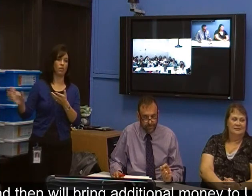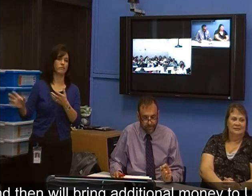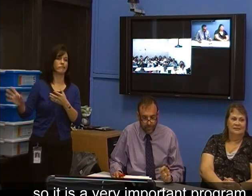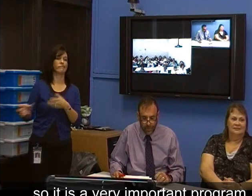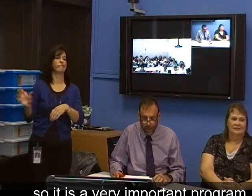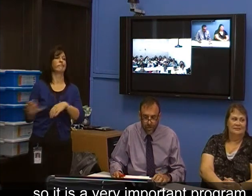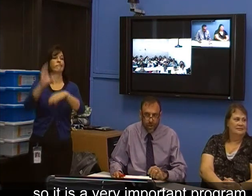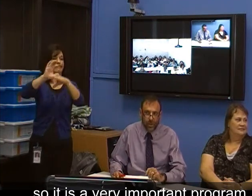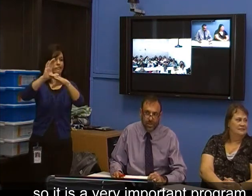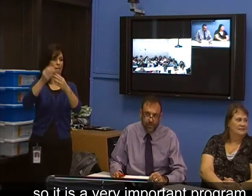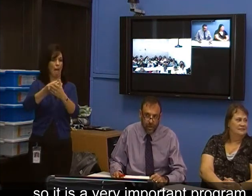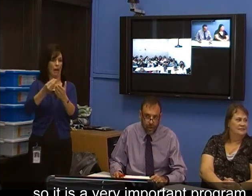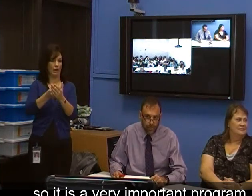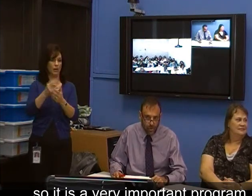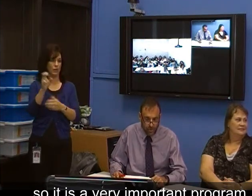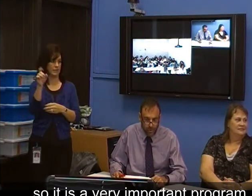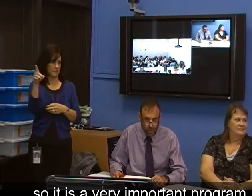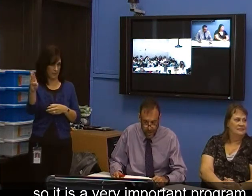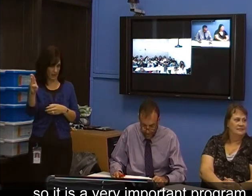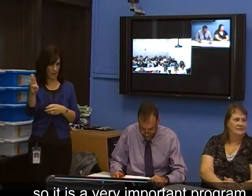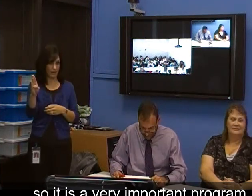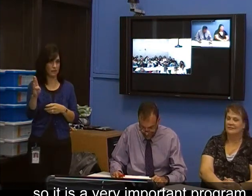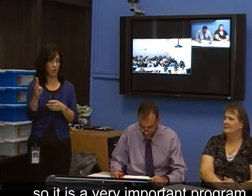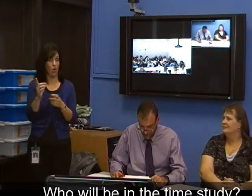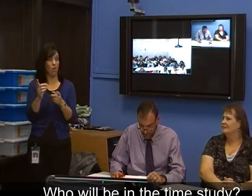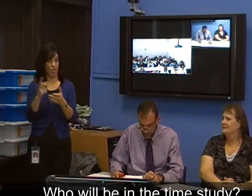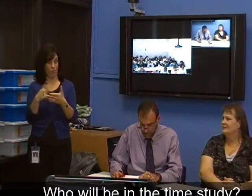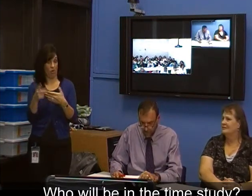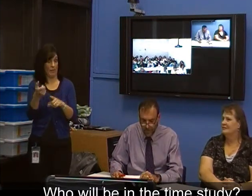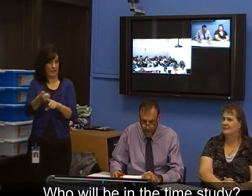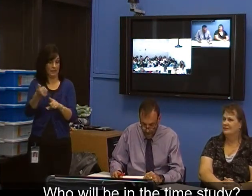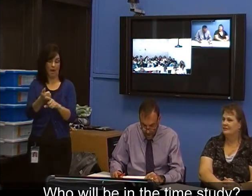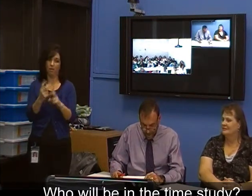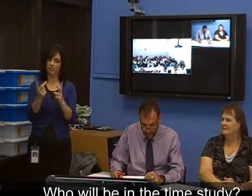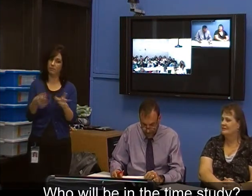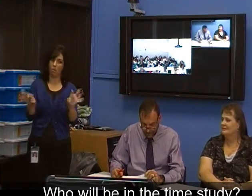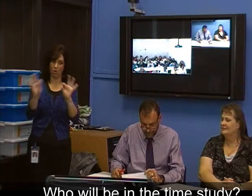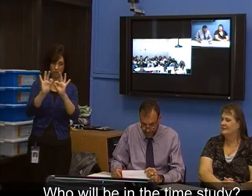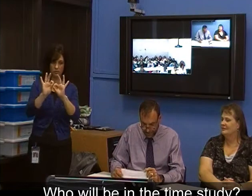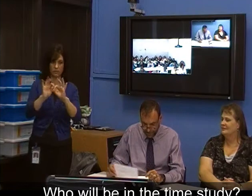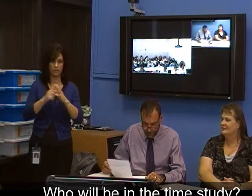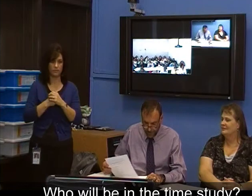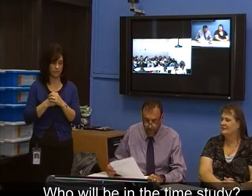USDB. So it is a very important program.